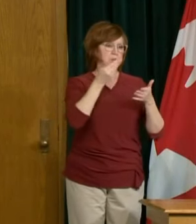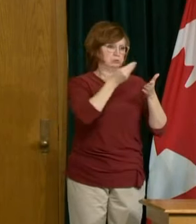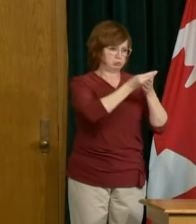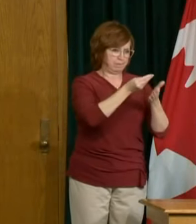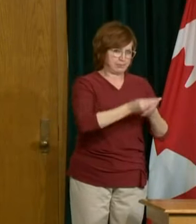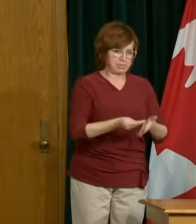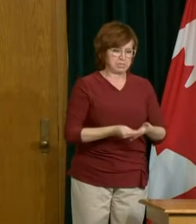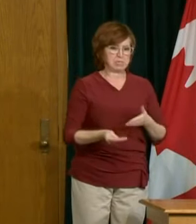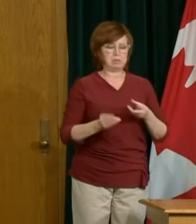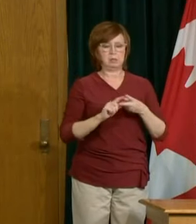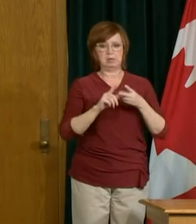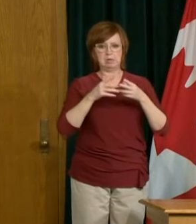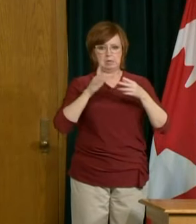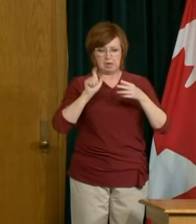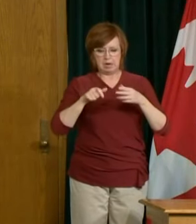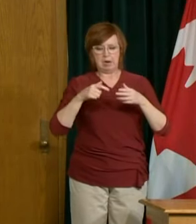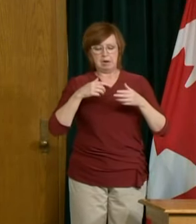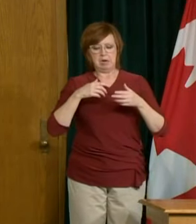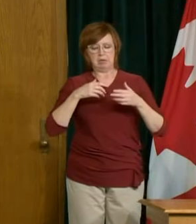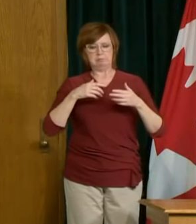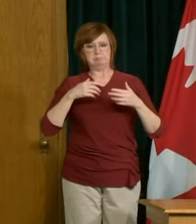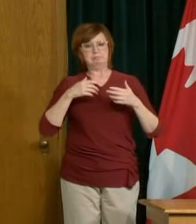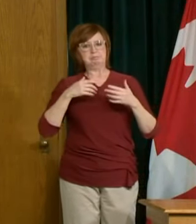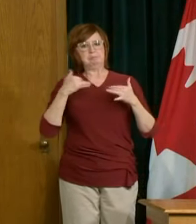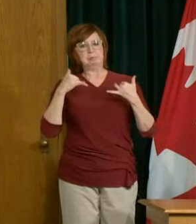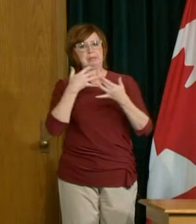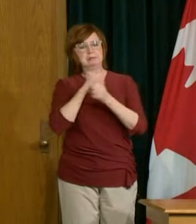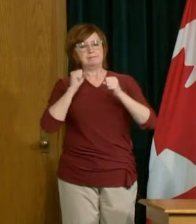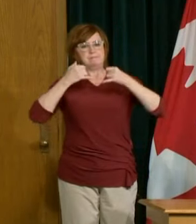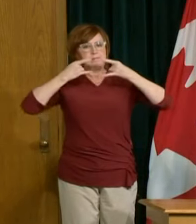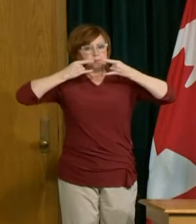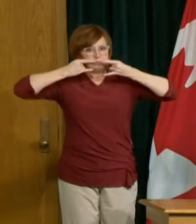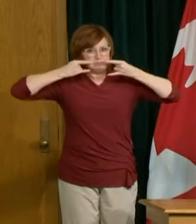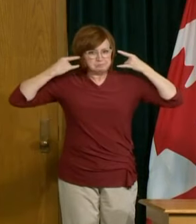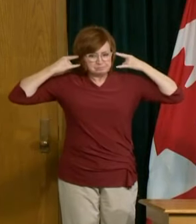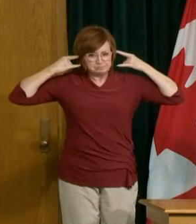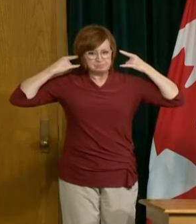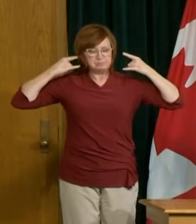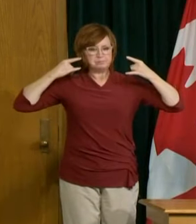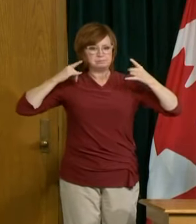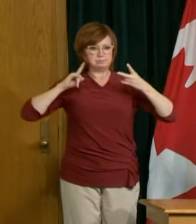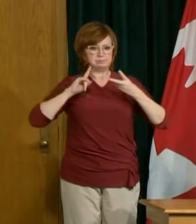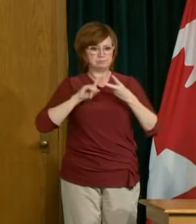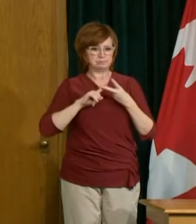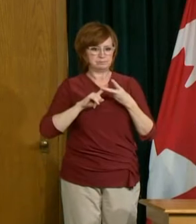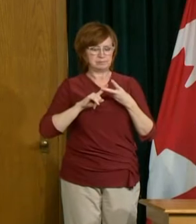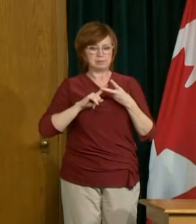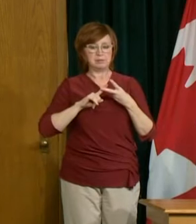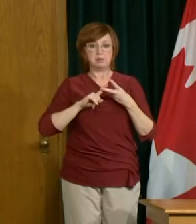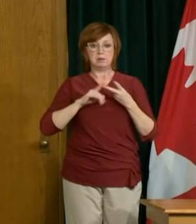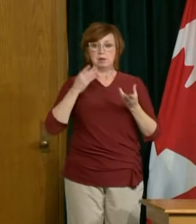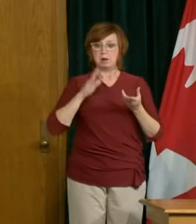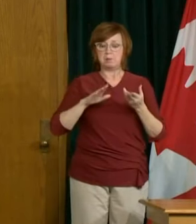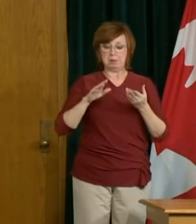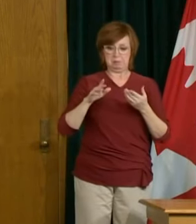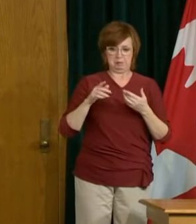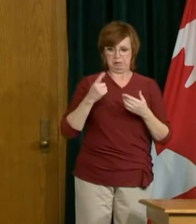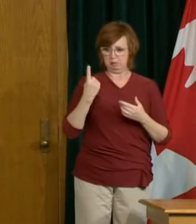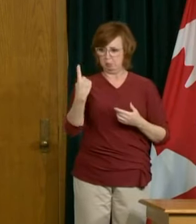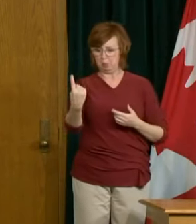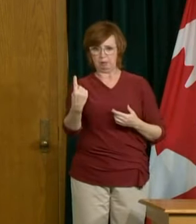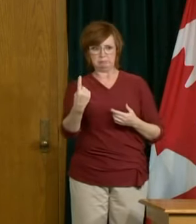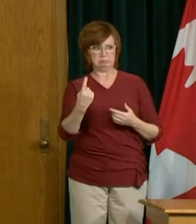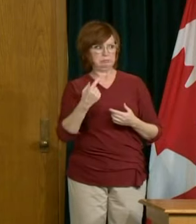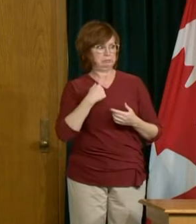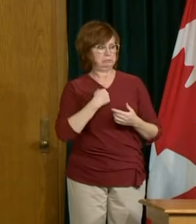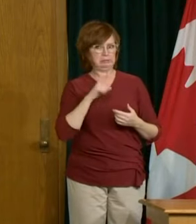be around you also need to take that, have that thoughtfulness of protecting you from unnecessary